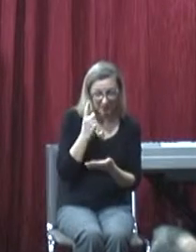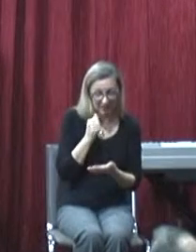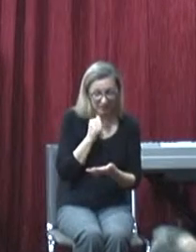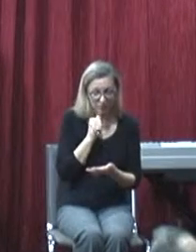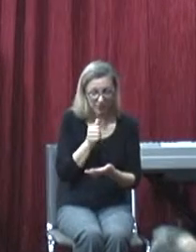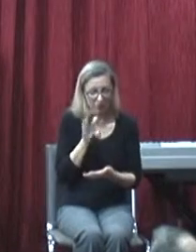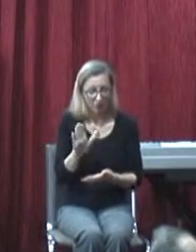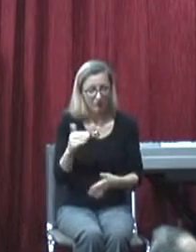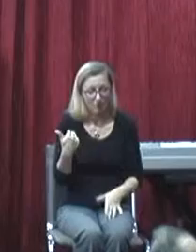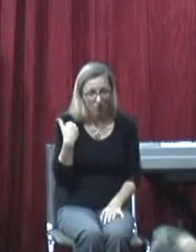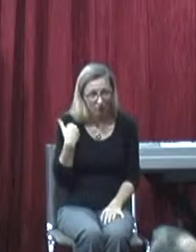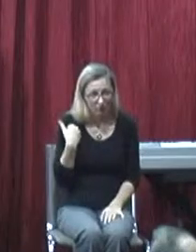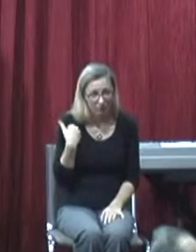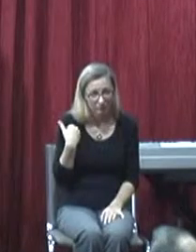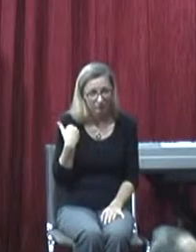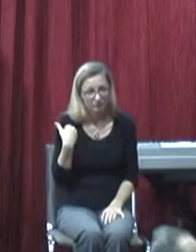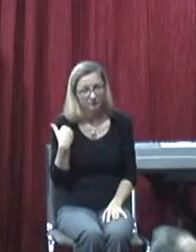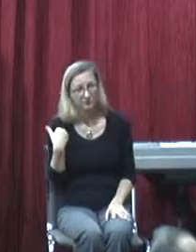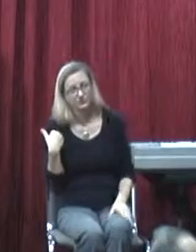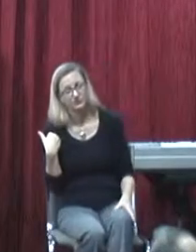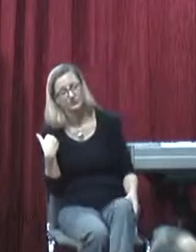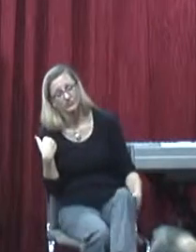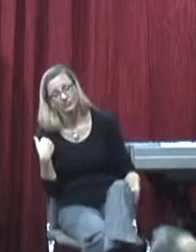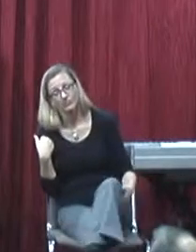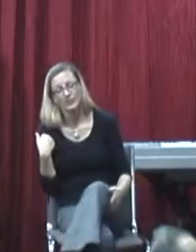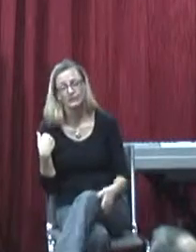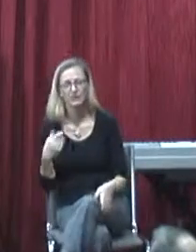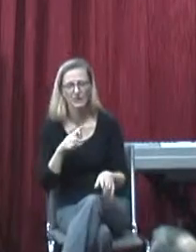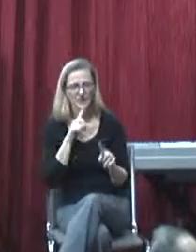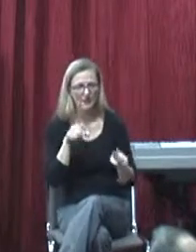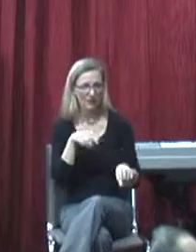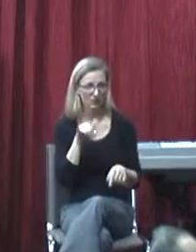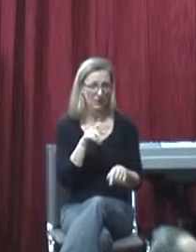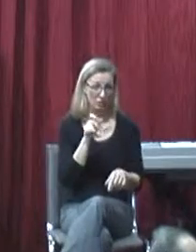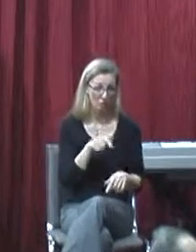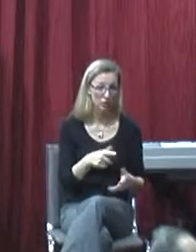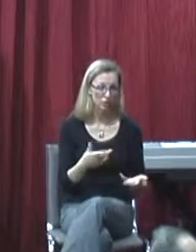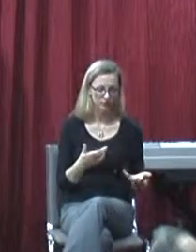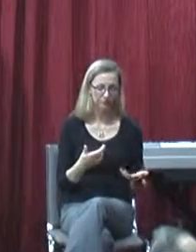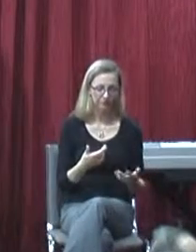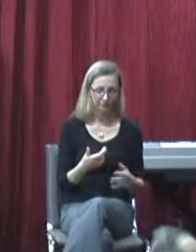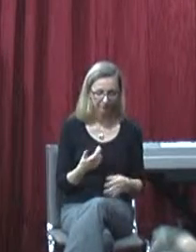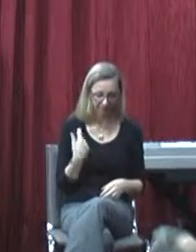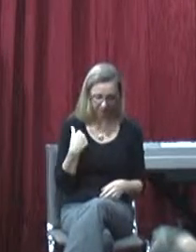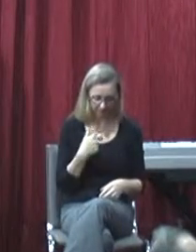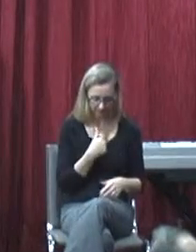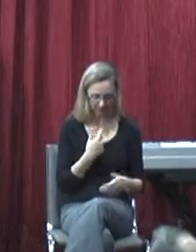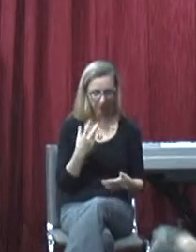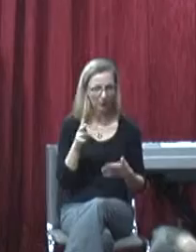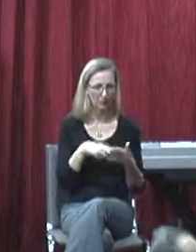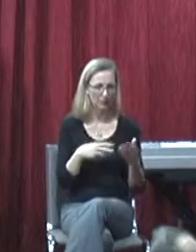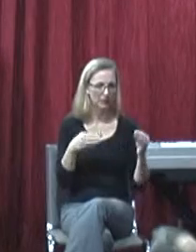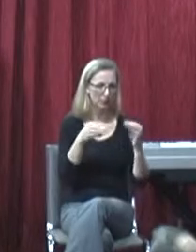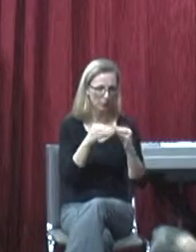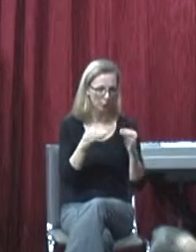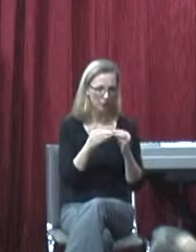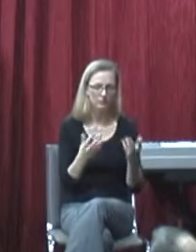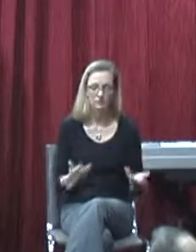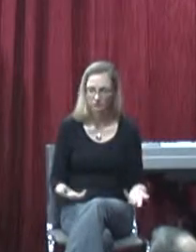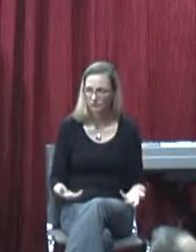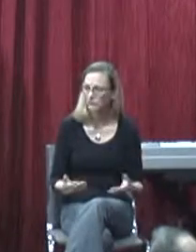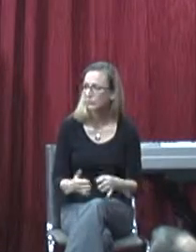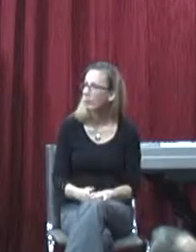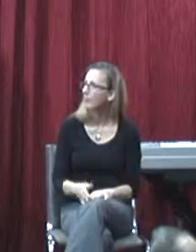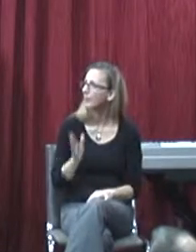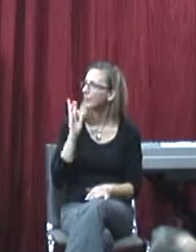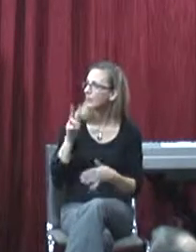fault. Well, there's an answer to that question as we go further in this story. So I'm